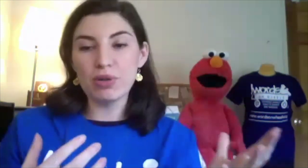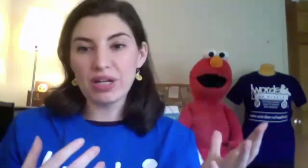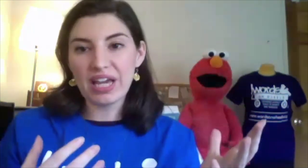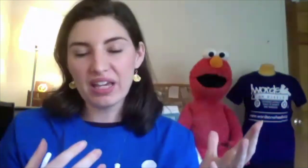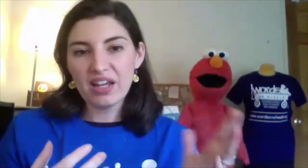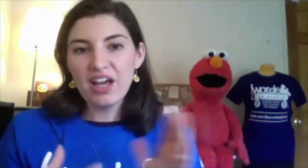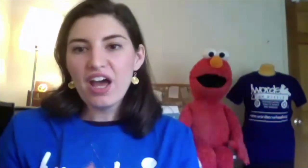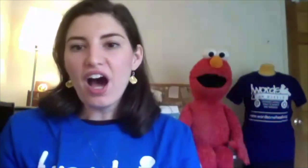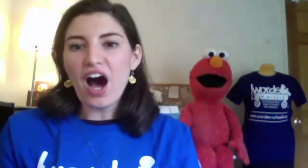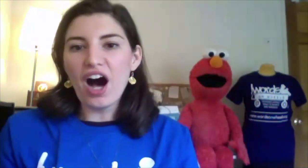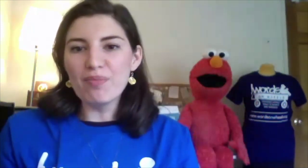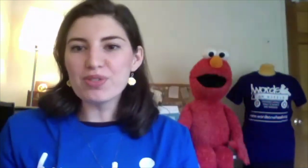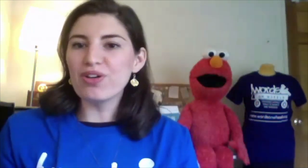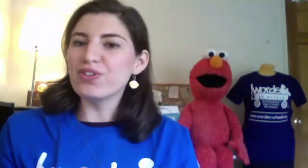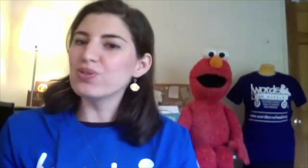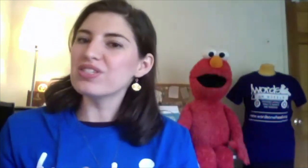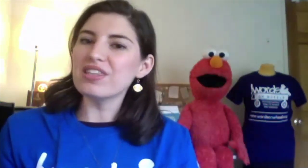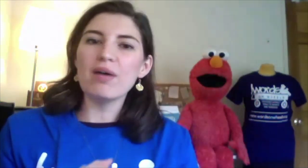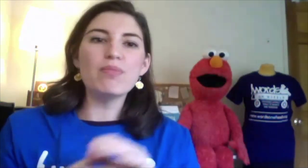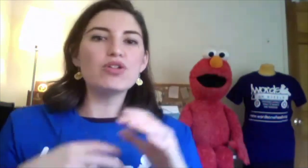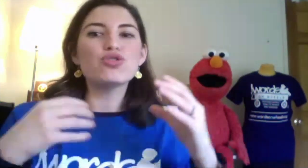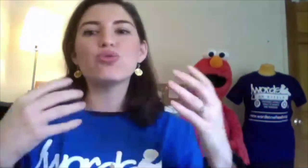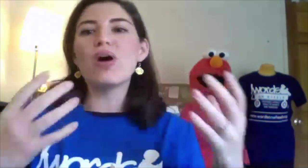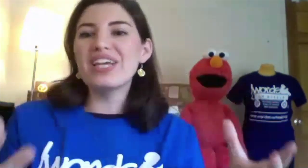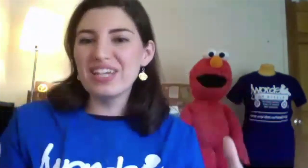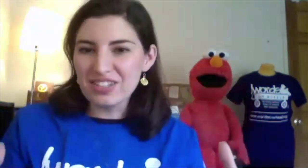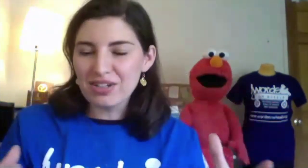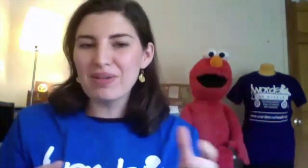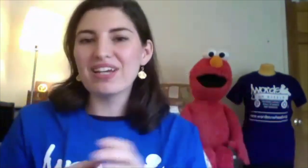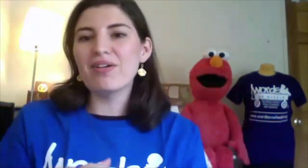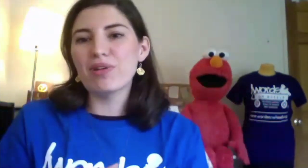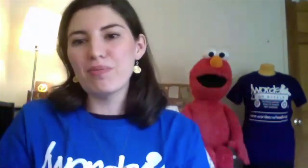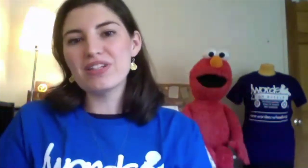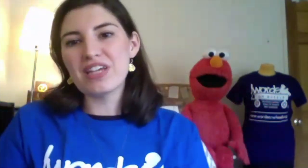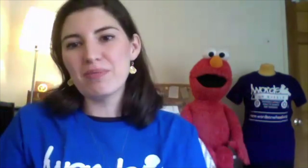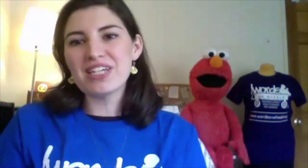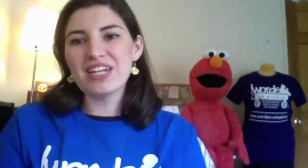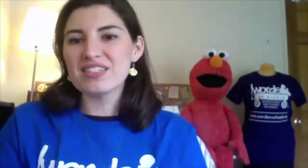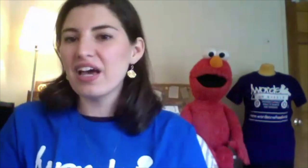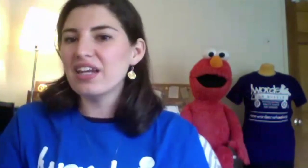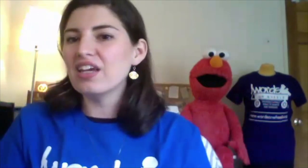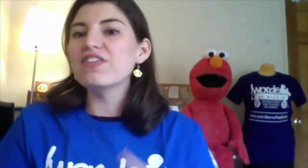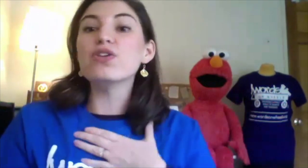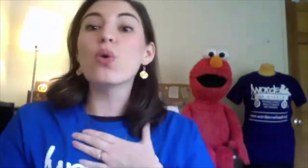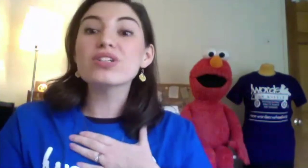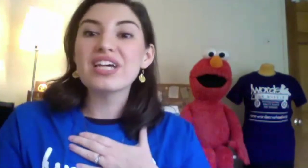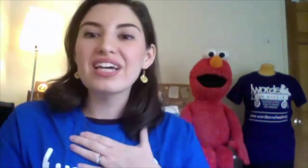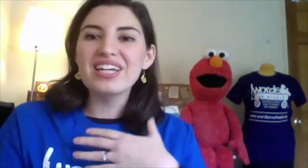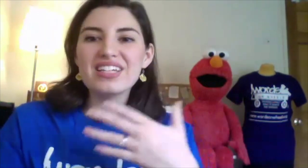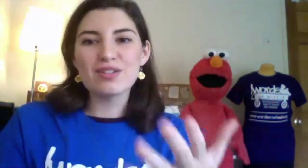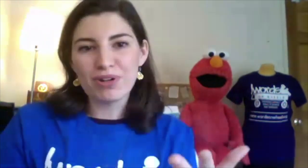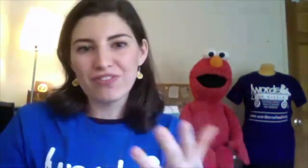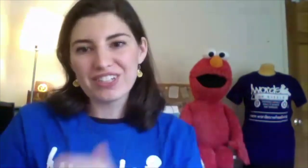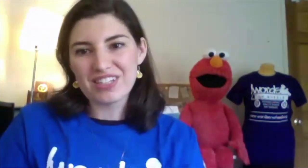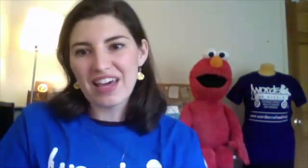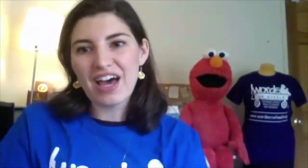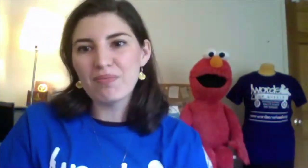communicate. So if you see them trying to imitate a sign, even if your signing isn't perfect to them,